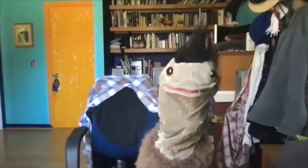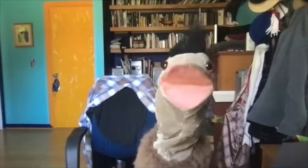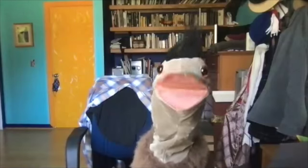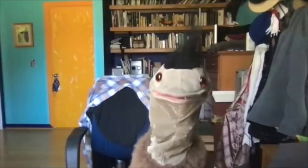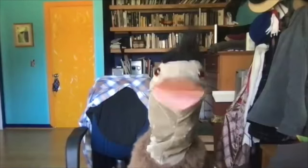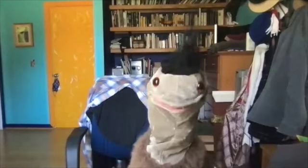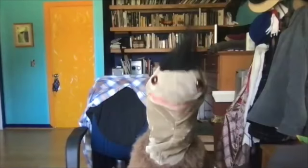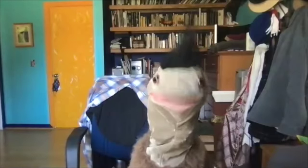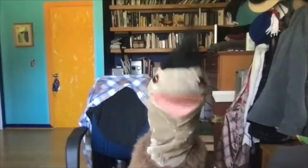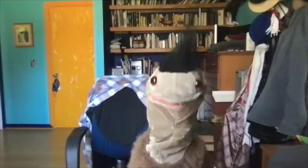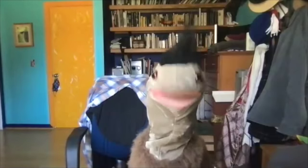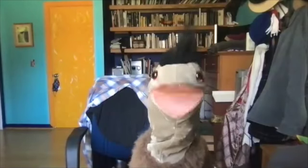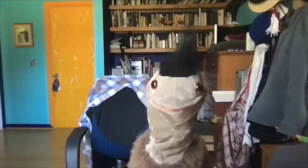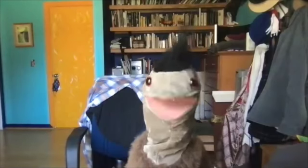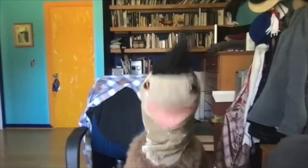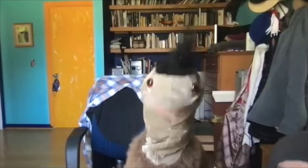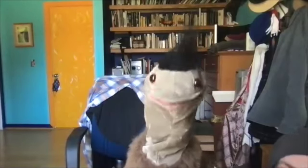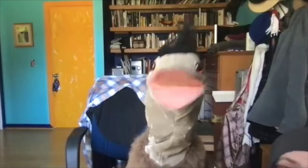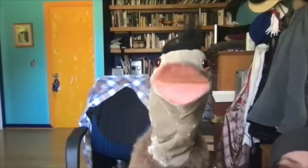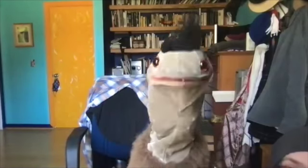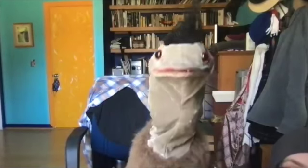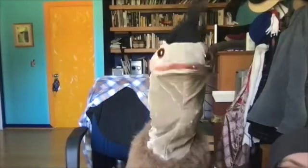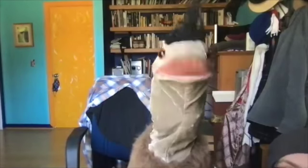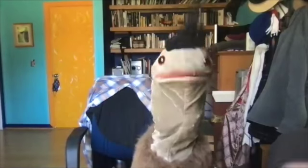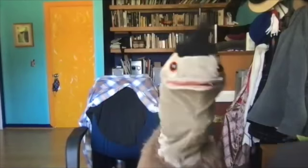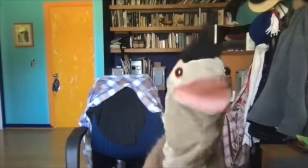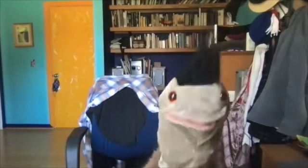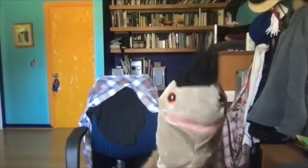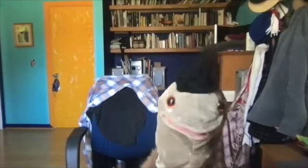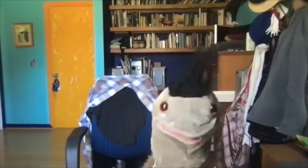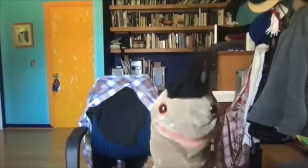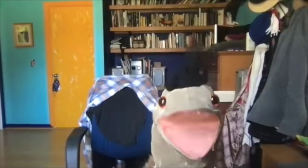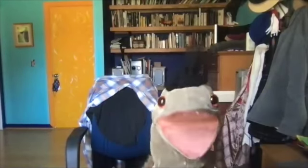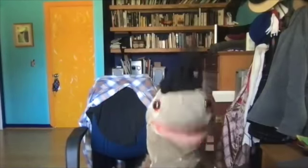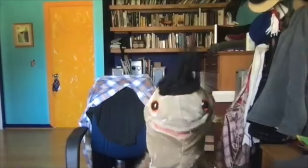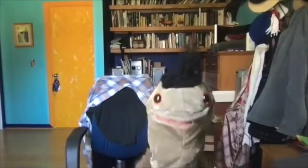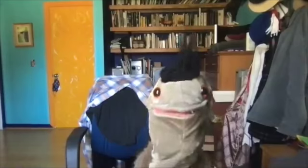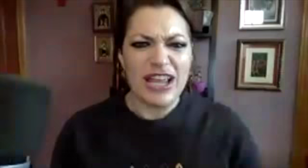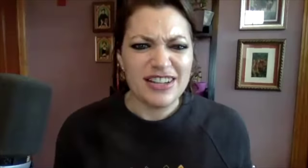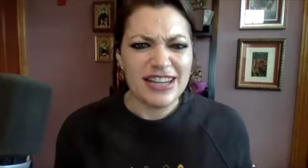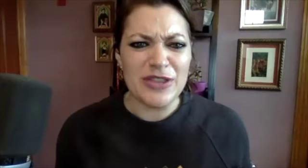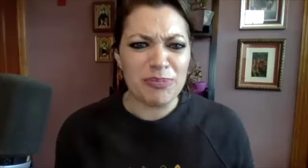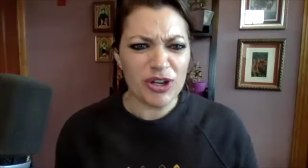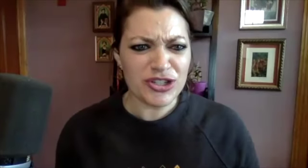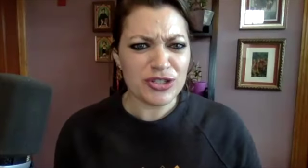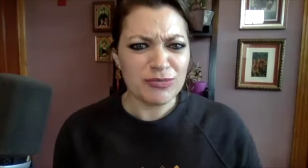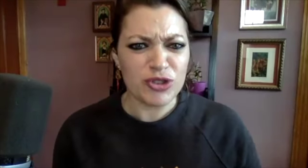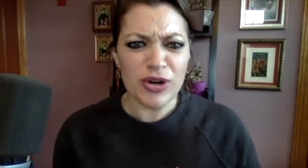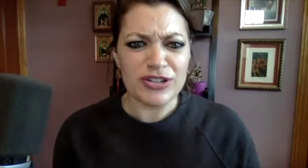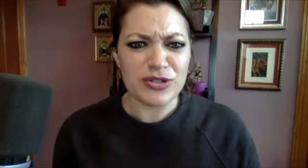aunt and my uncle and my cousins in the bush. And it was so much fun. Wait, in the bush? George,